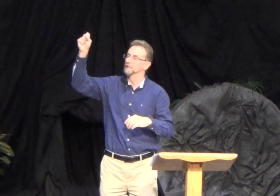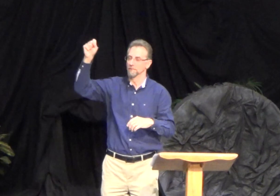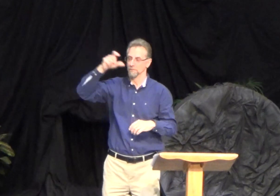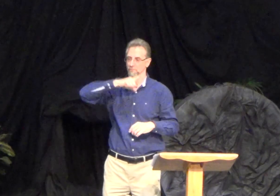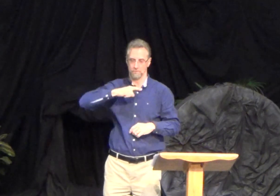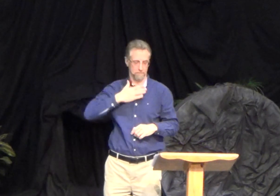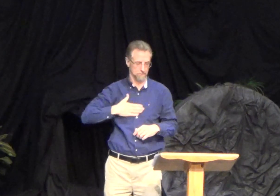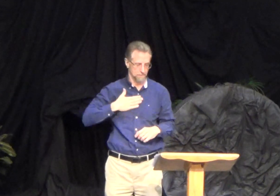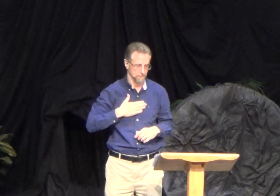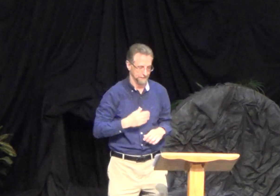to say, hey,